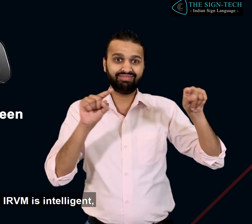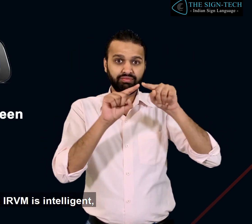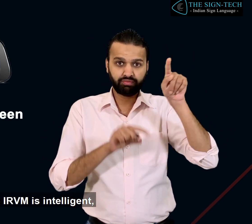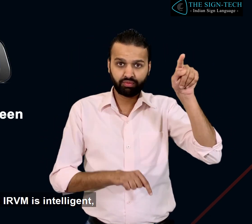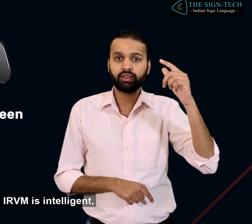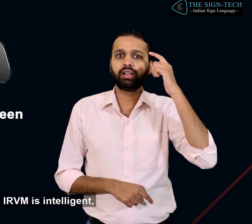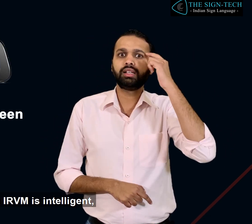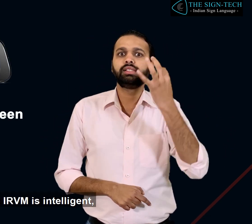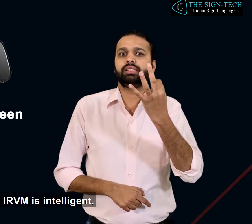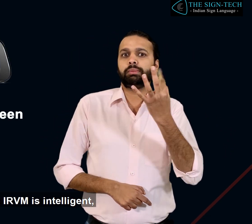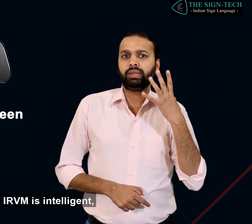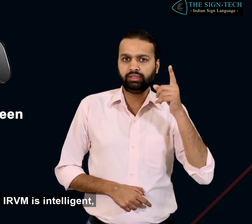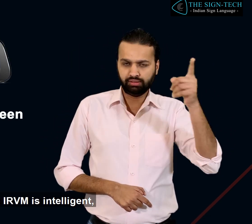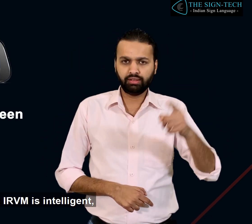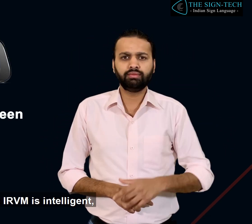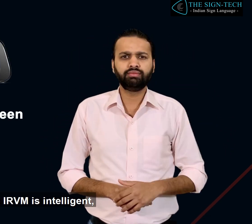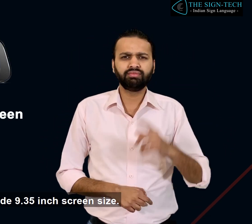The IRVM is intelligent,